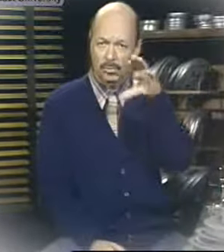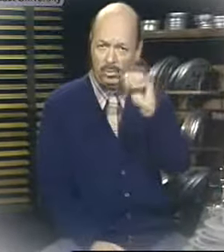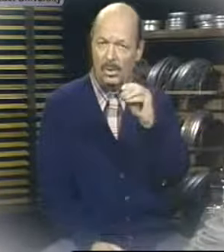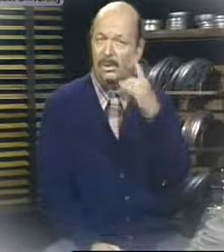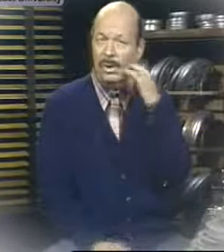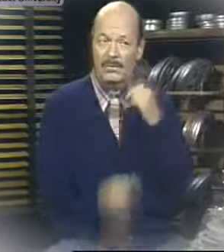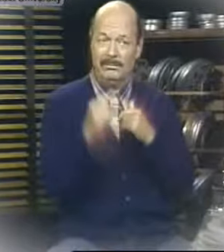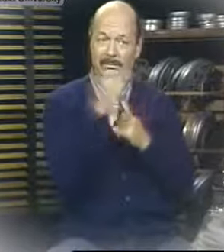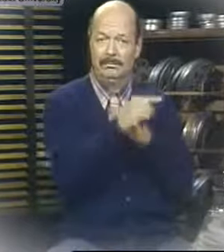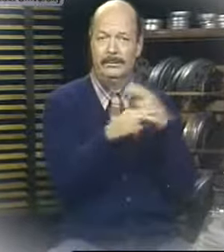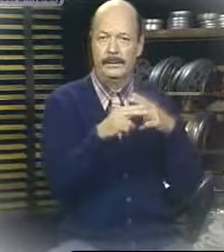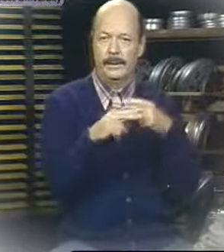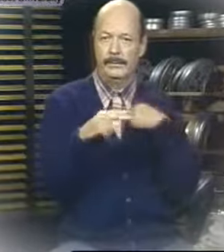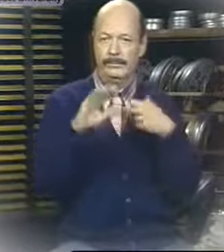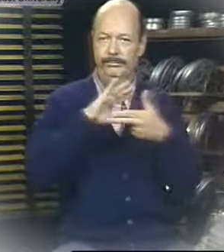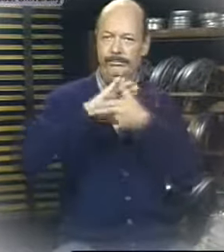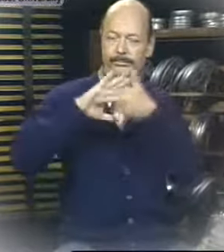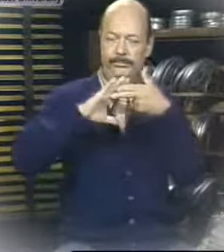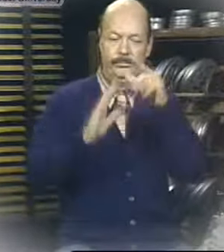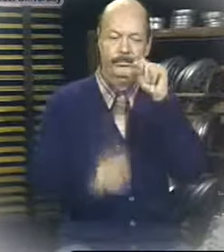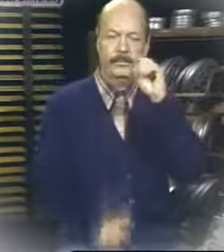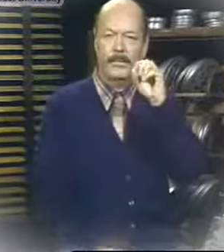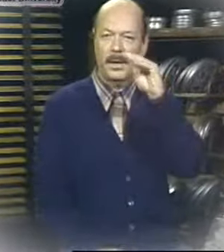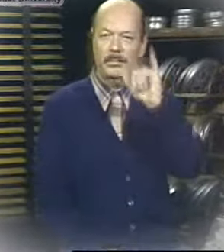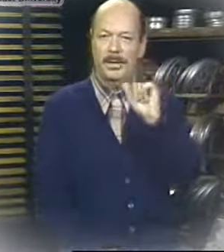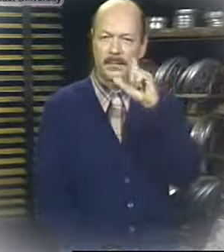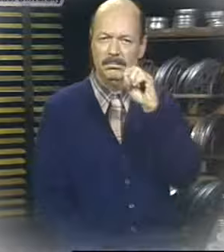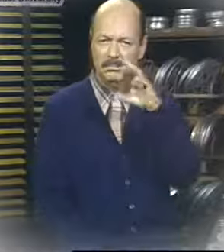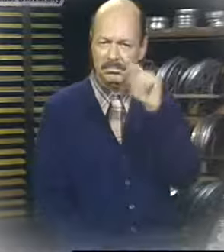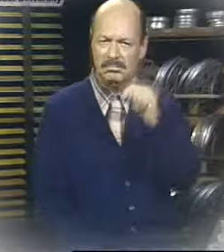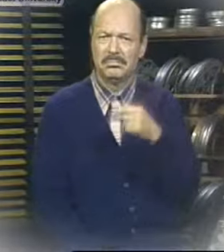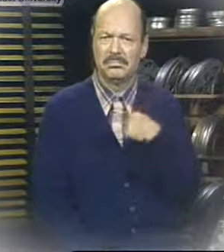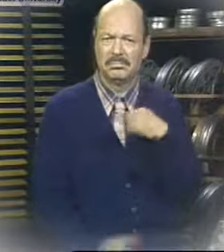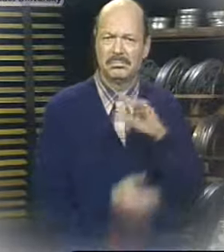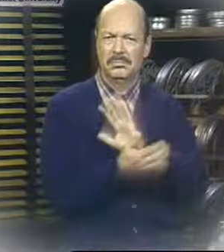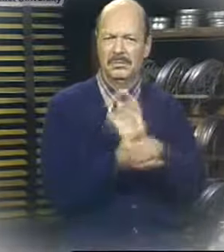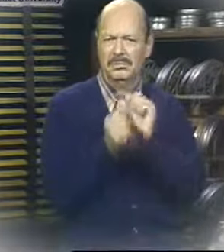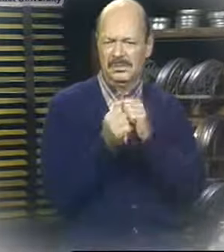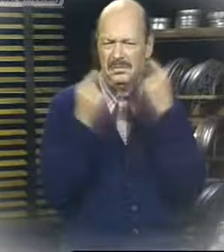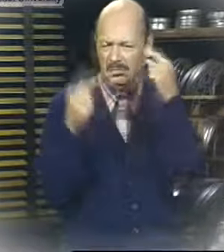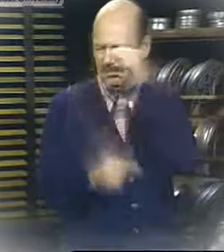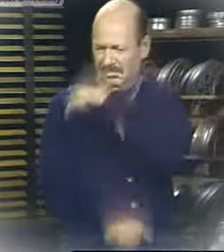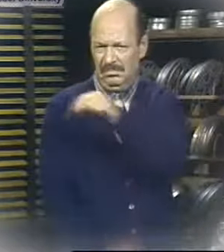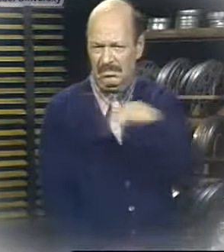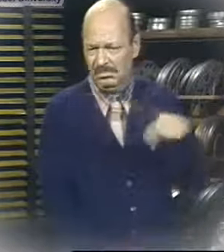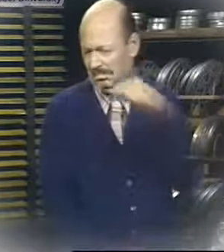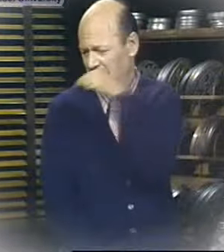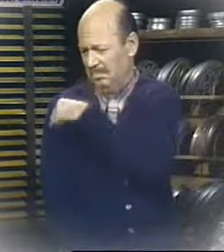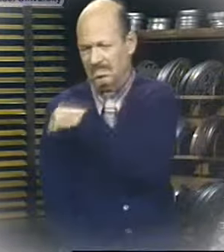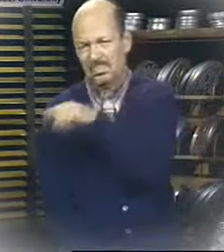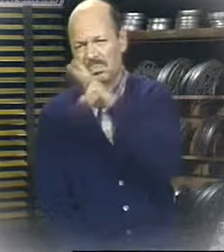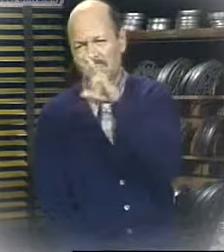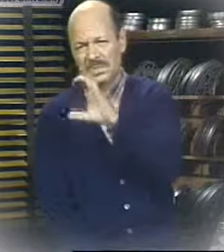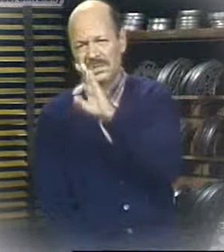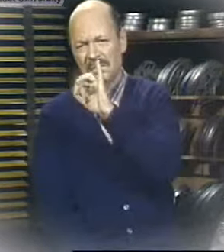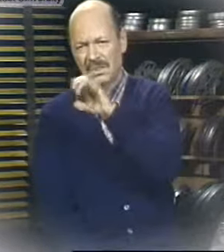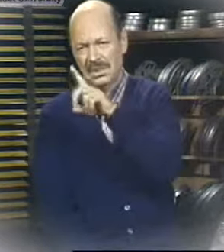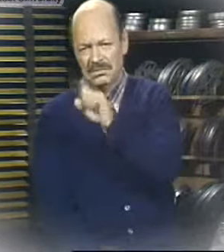Romero. Hollywood called me Tommy Albert. I acted with other comedians like W.C. Fields